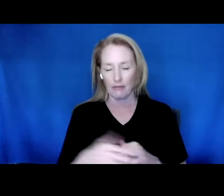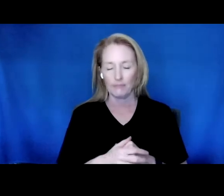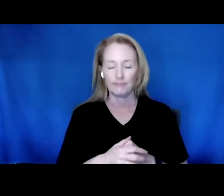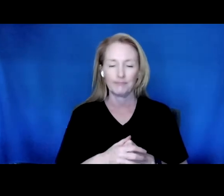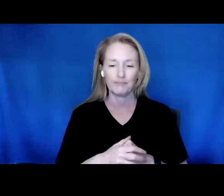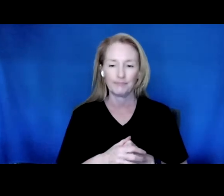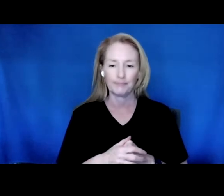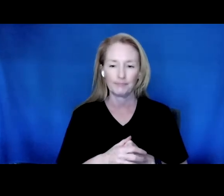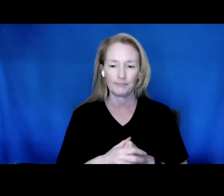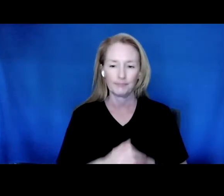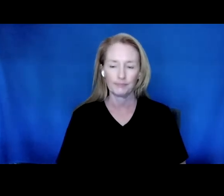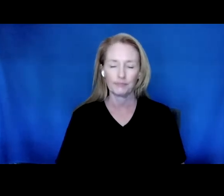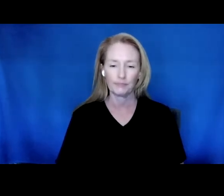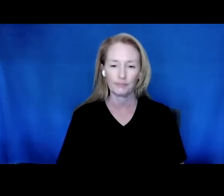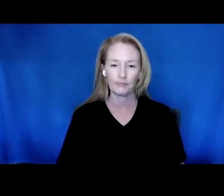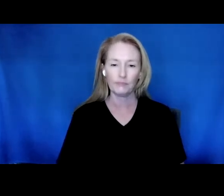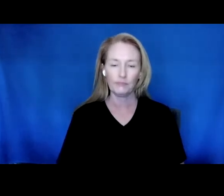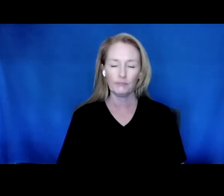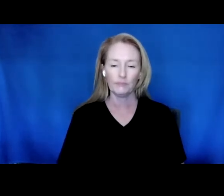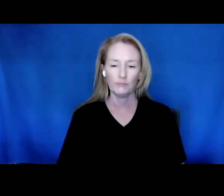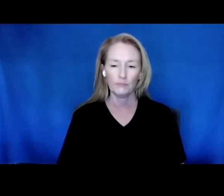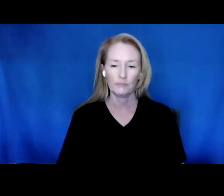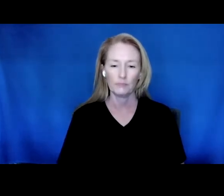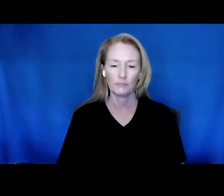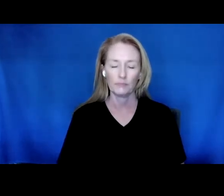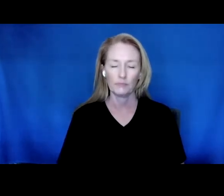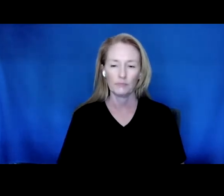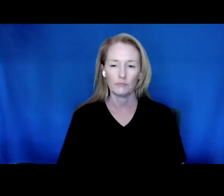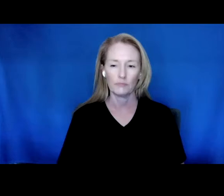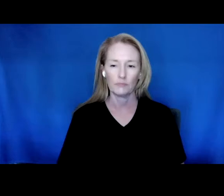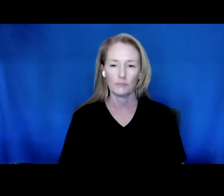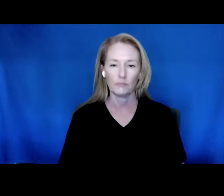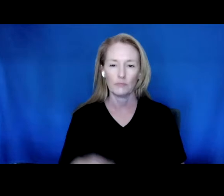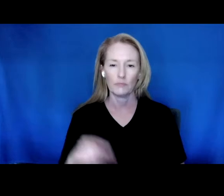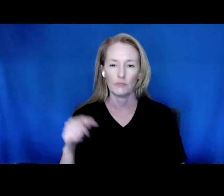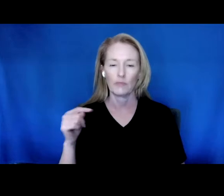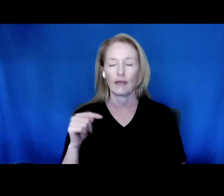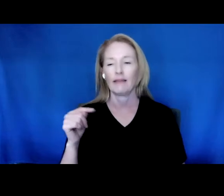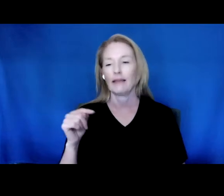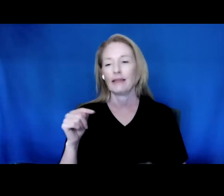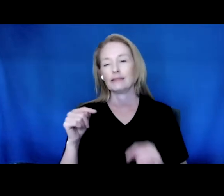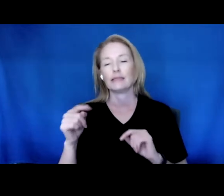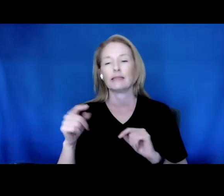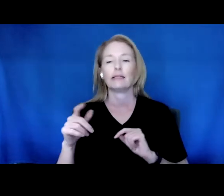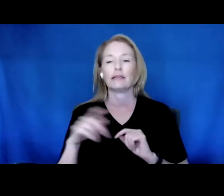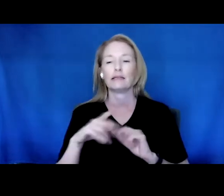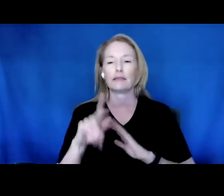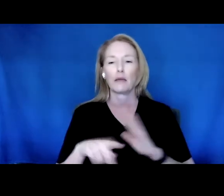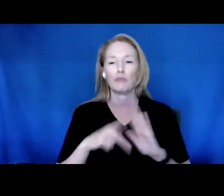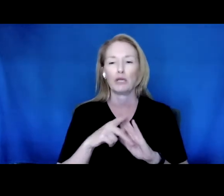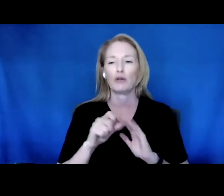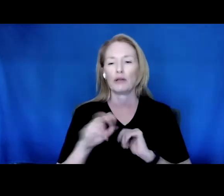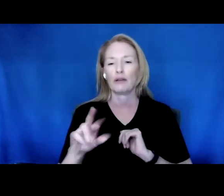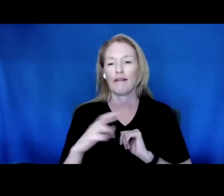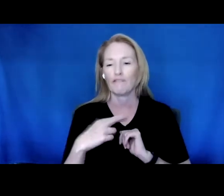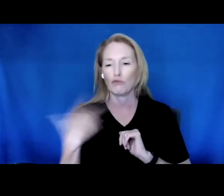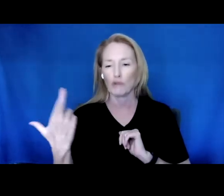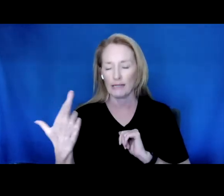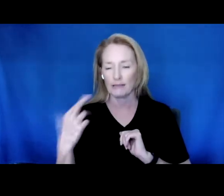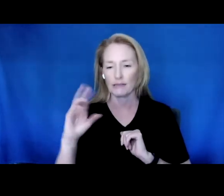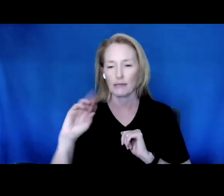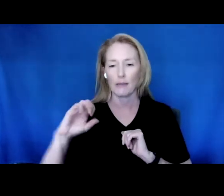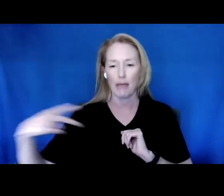So this is what we call a periods of risk map, where every single fetal and infant death is going to